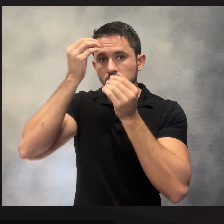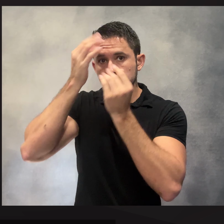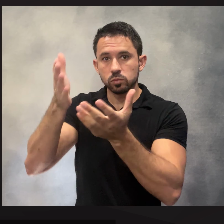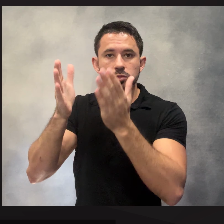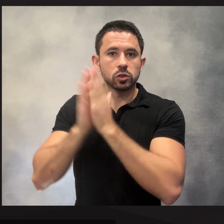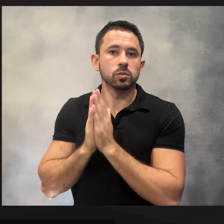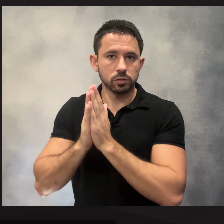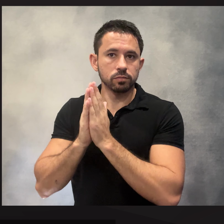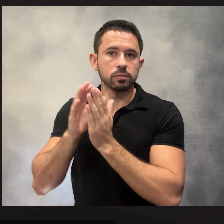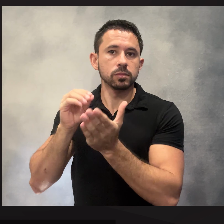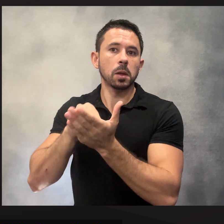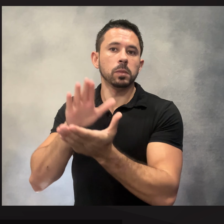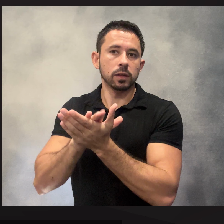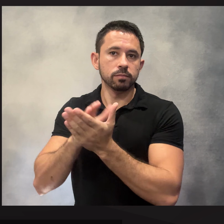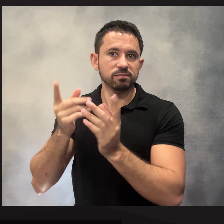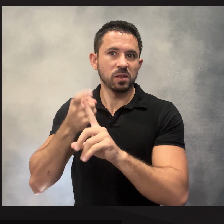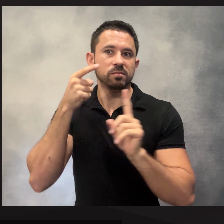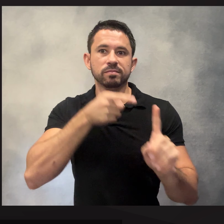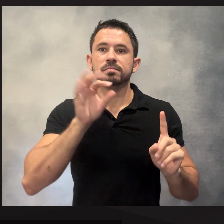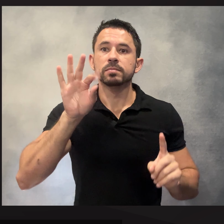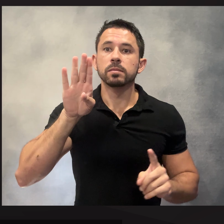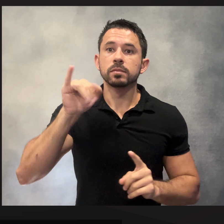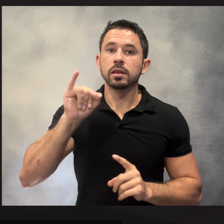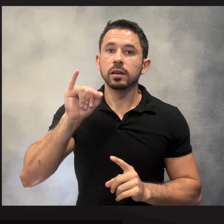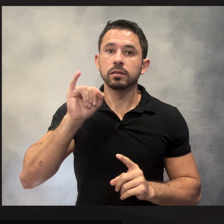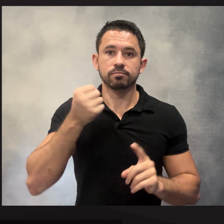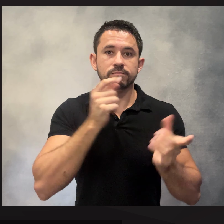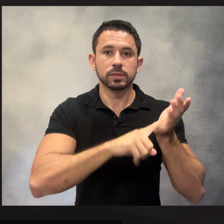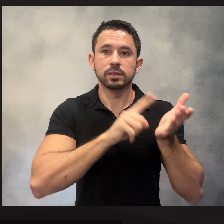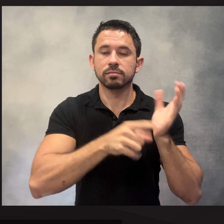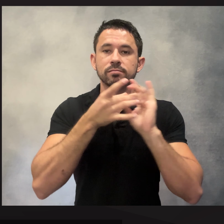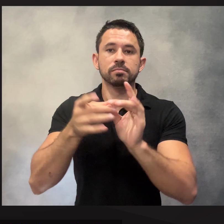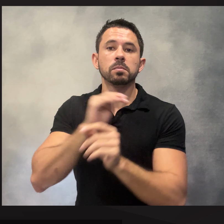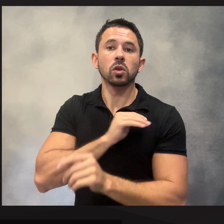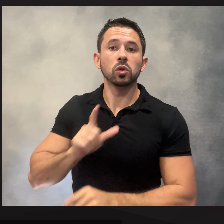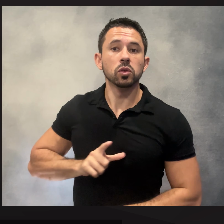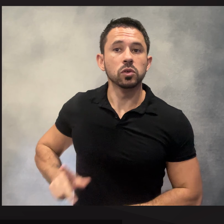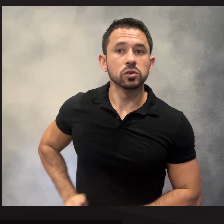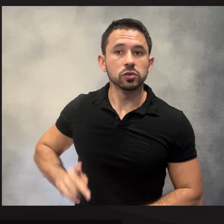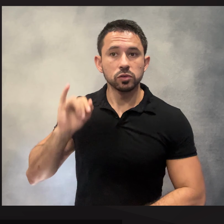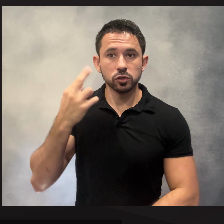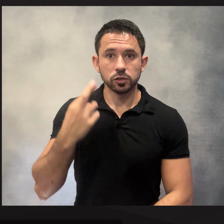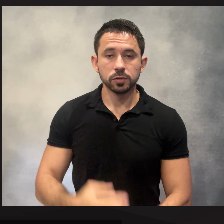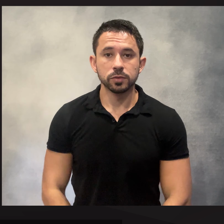requests. Documents from the FBI's investigation into Martin Luther King Jr.